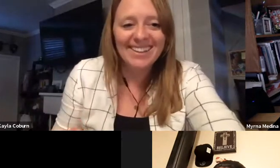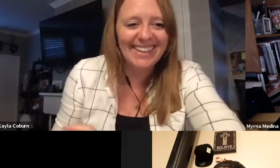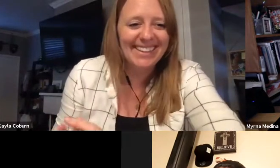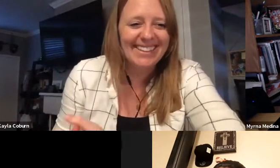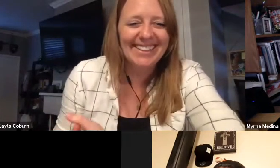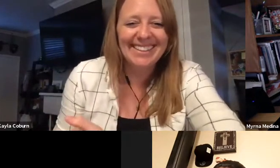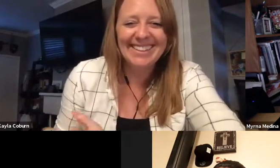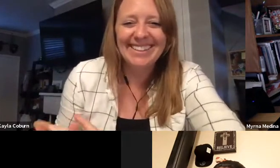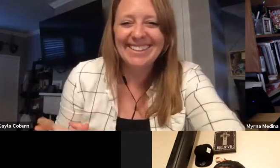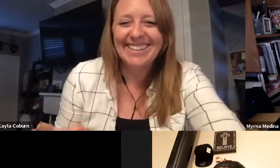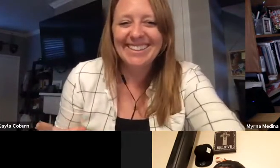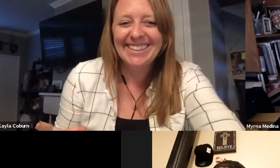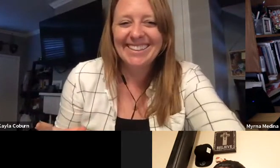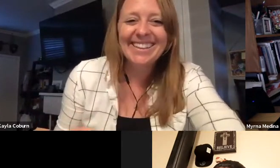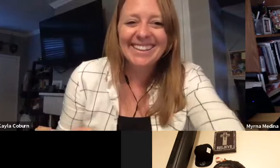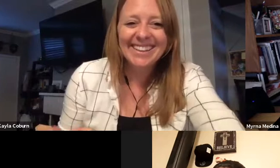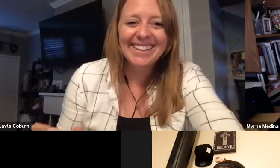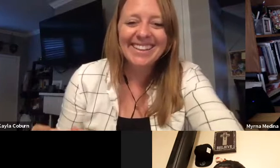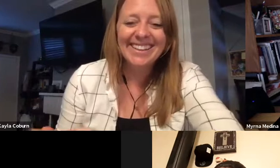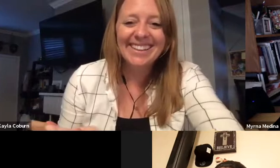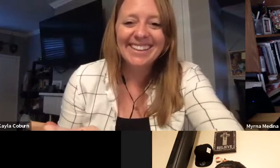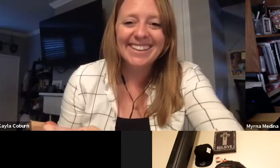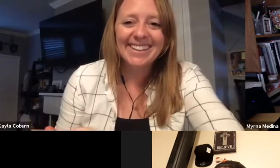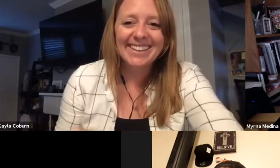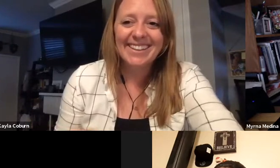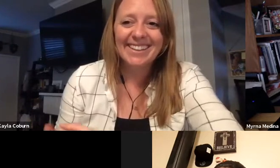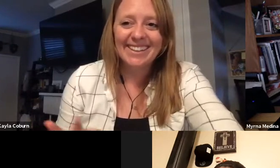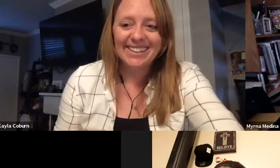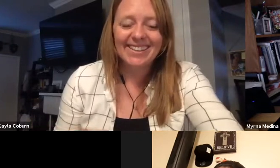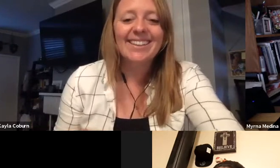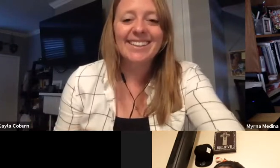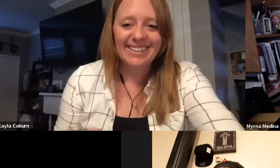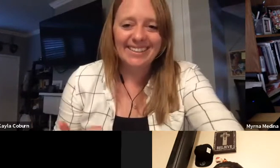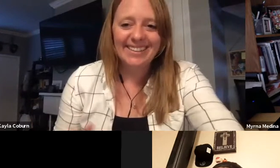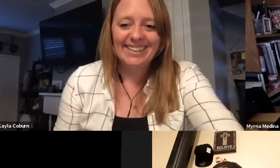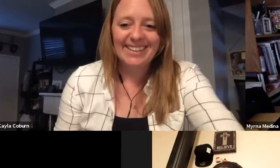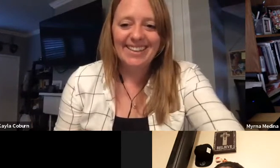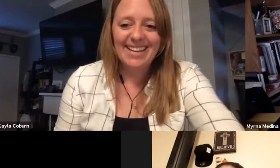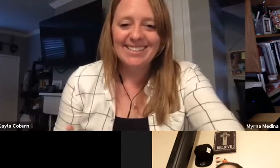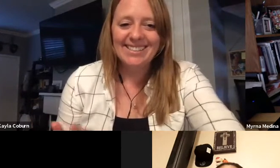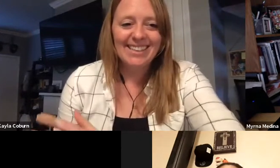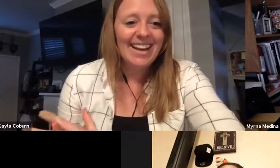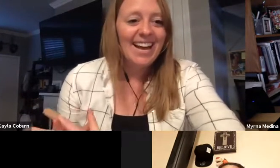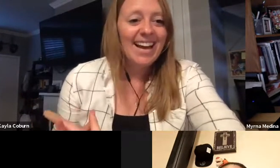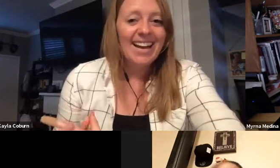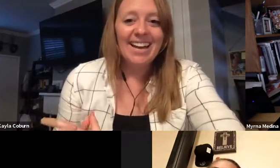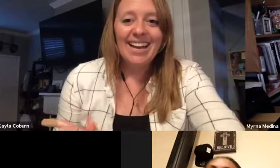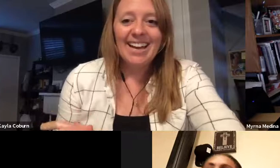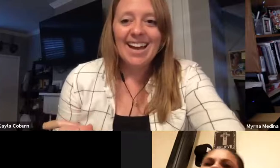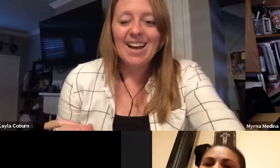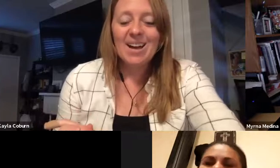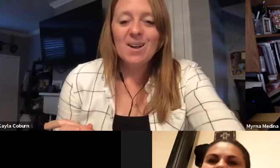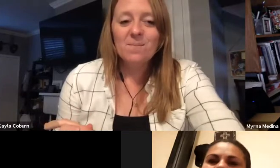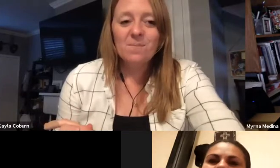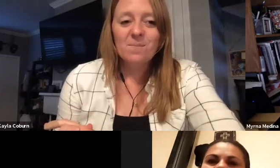now. Entonces vamos a estar discutiendo el lenguaje de señas Yes. mexicano.